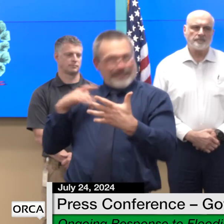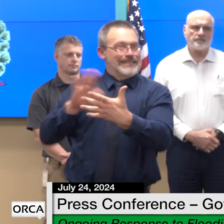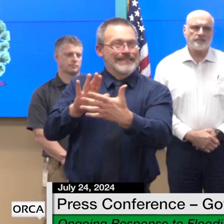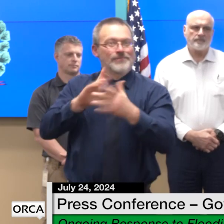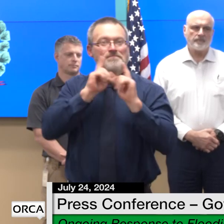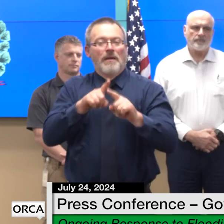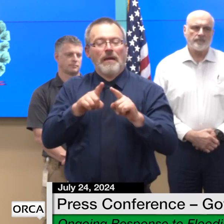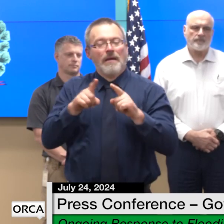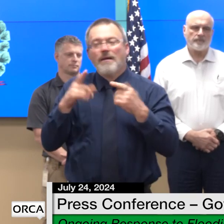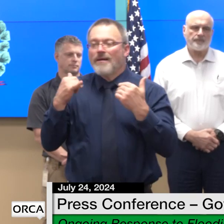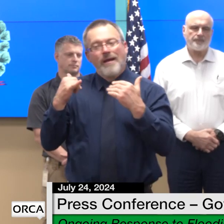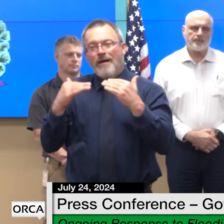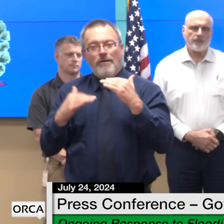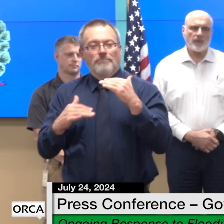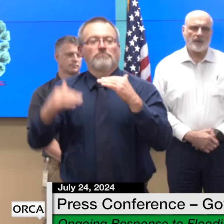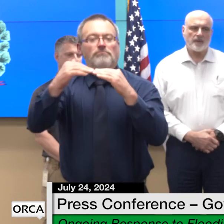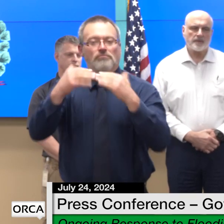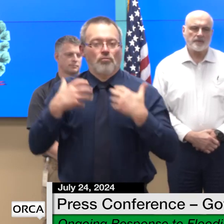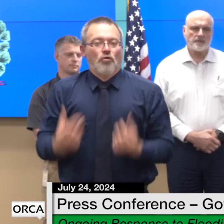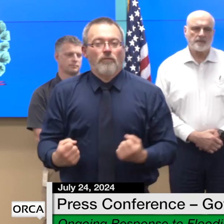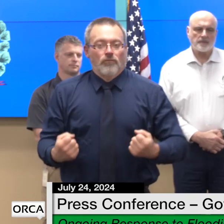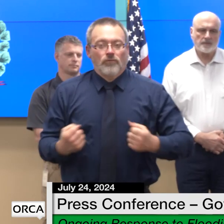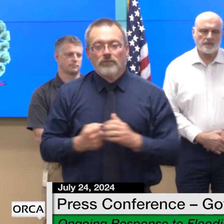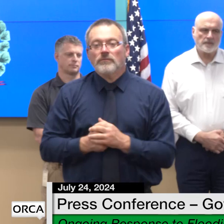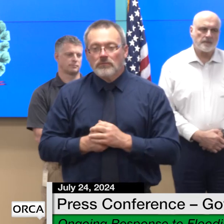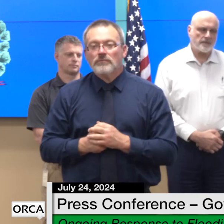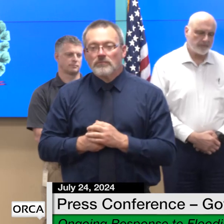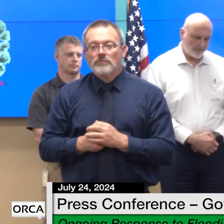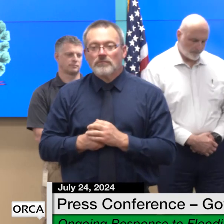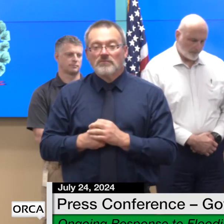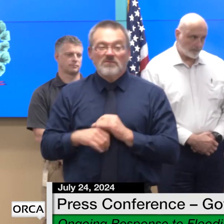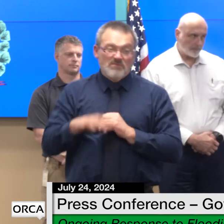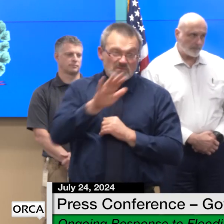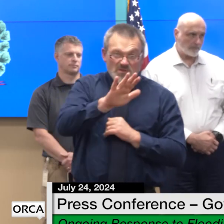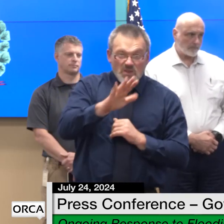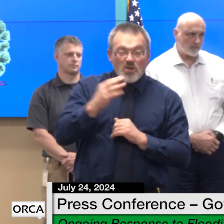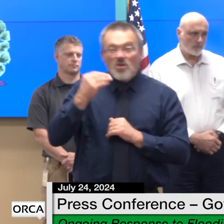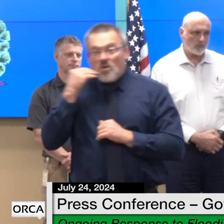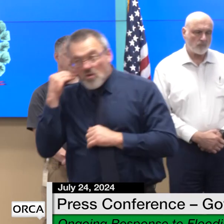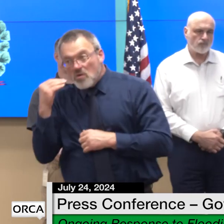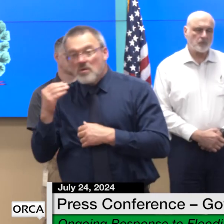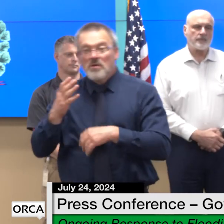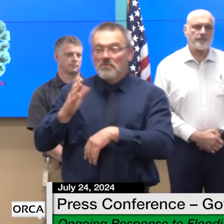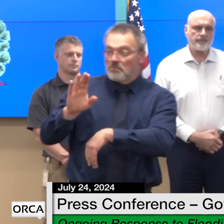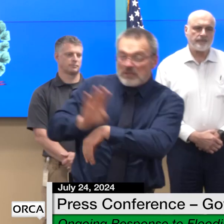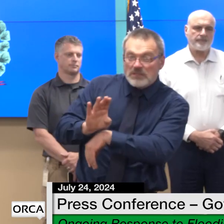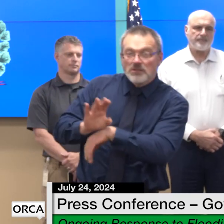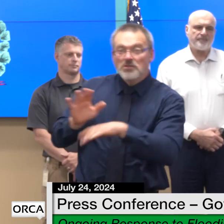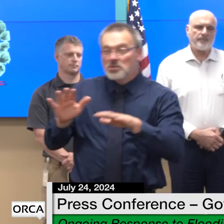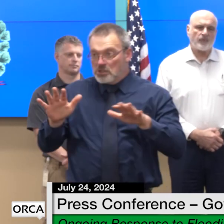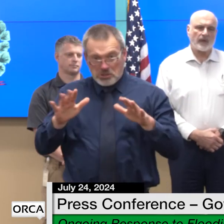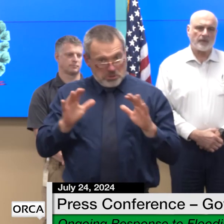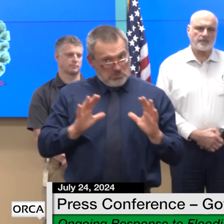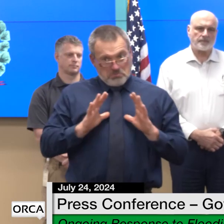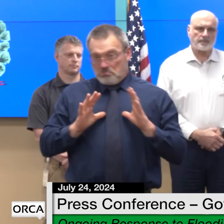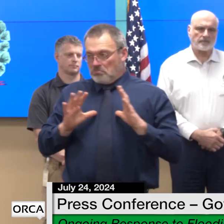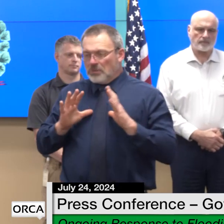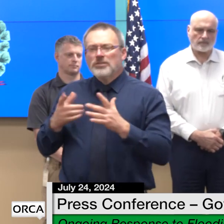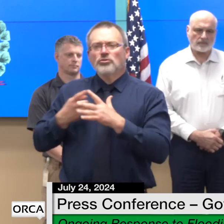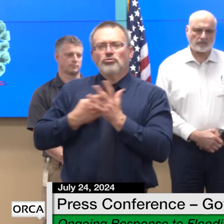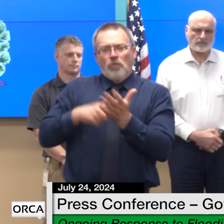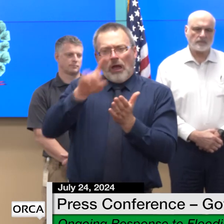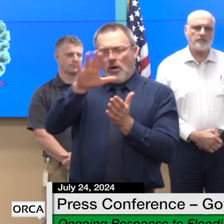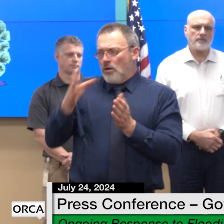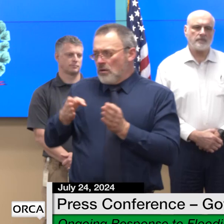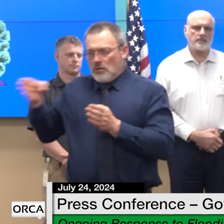If you don't have any flood debris yourself, check in on your neighbors and help them get theirs out to the street, because